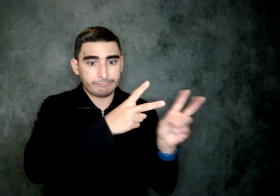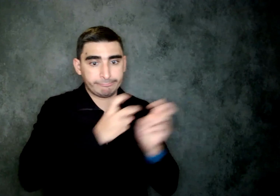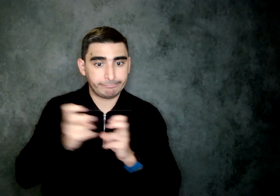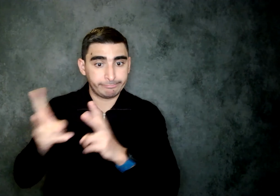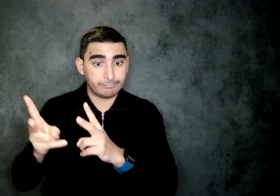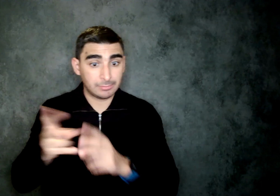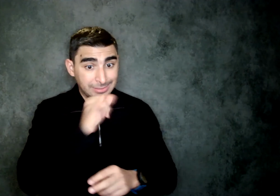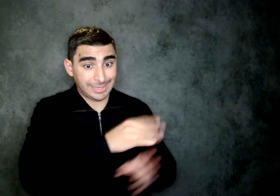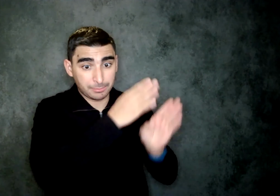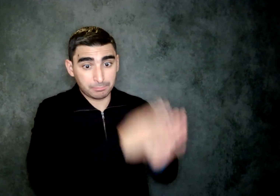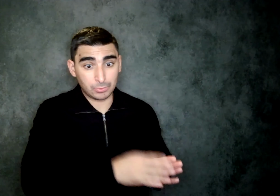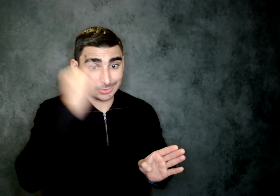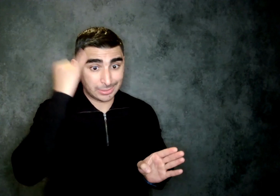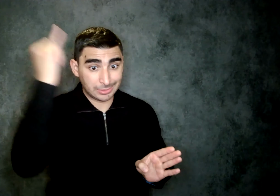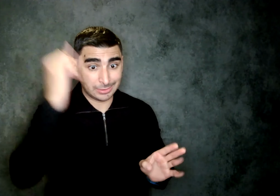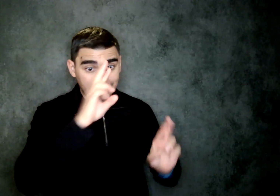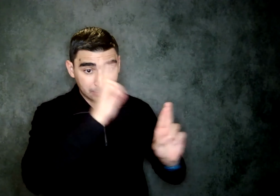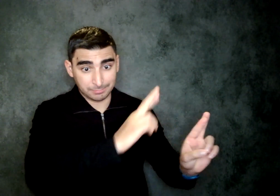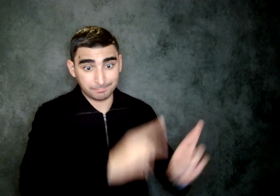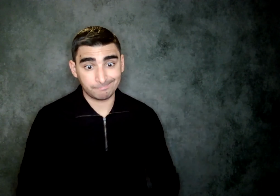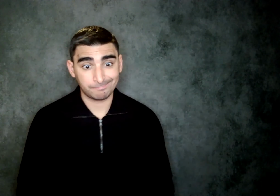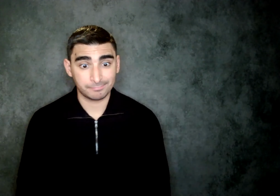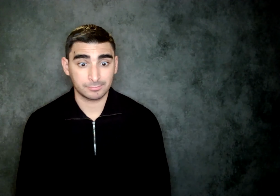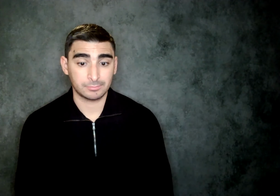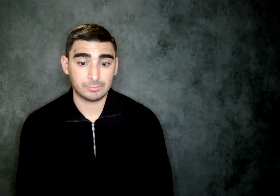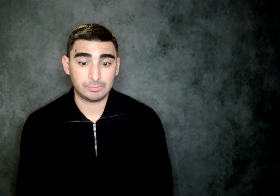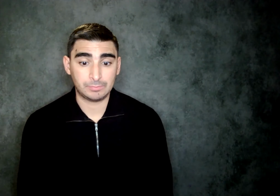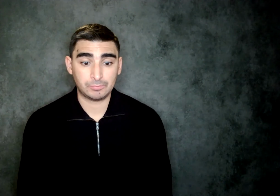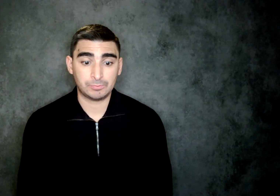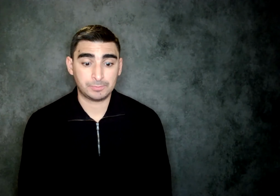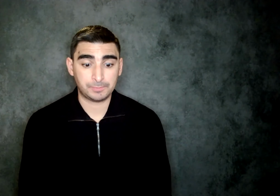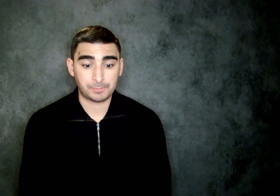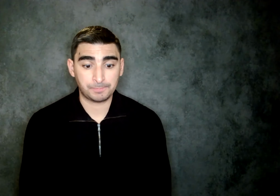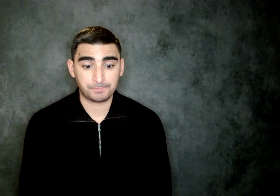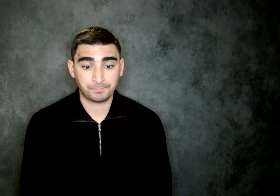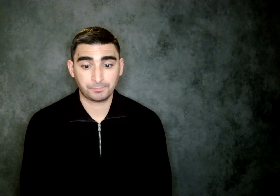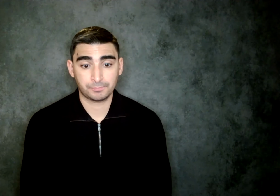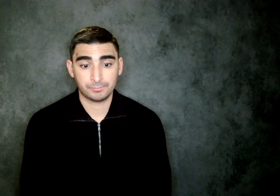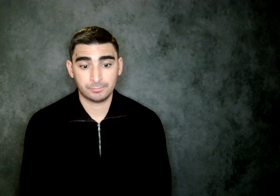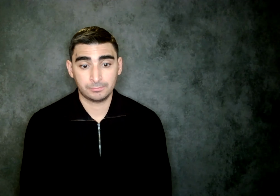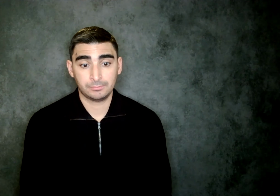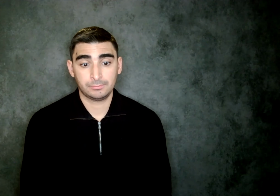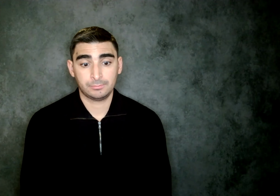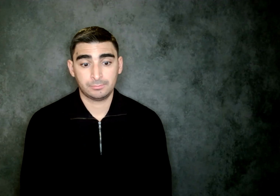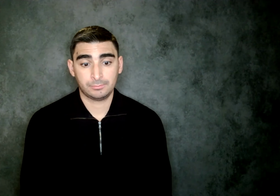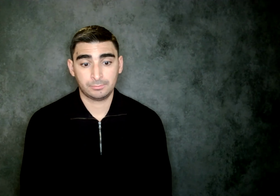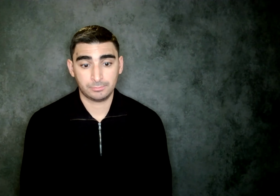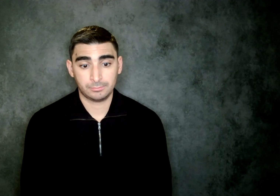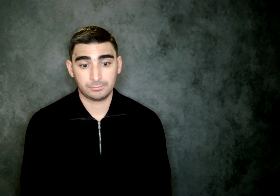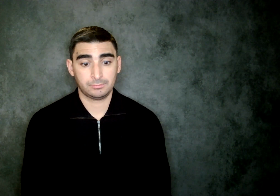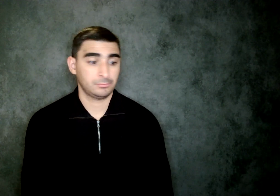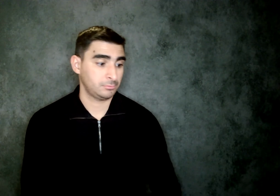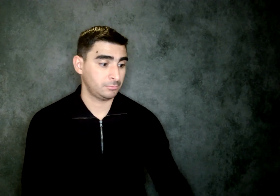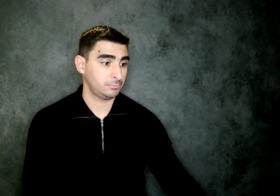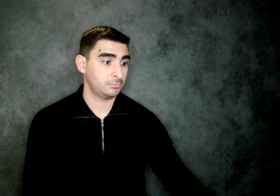idea it is. Bueno, yo estoy avanzando con eso de la salud, cuidado urgente para salud mental y todo eso, pues